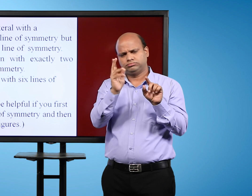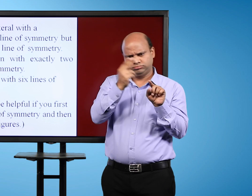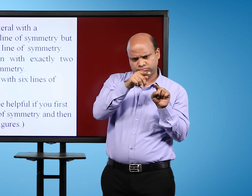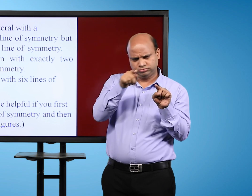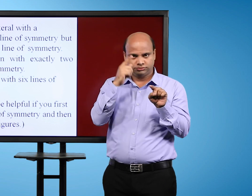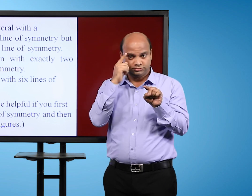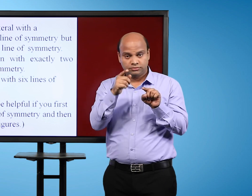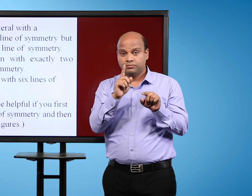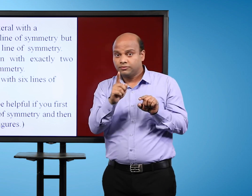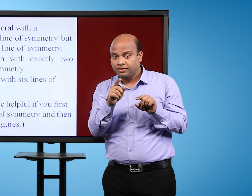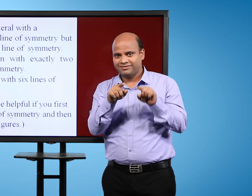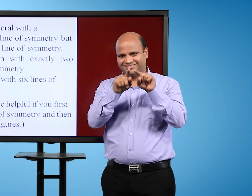symmetry.